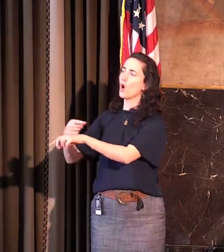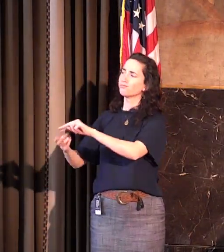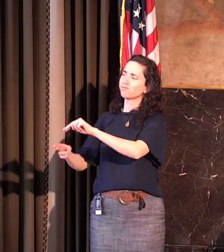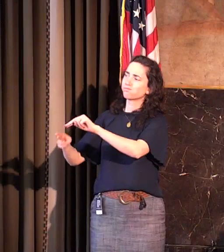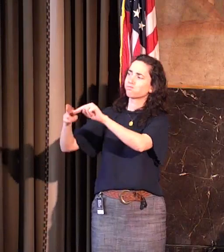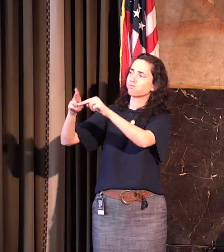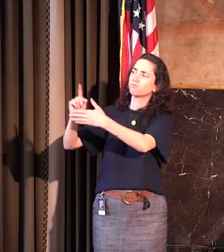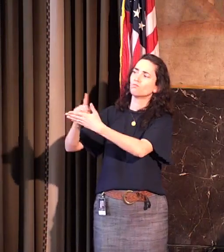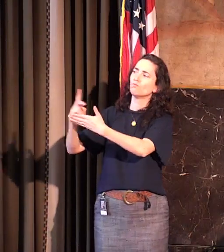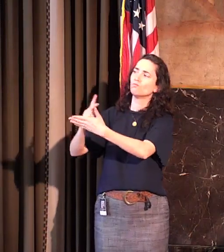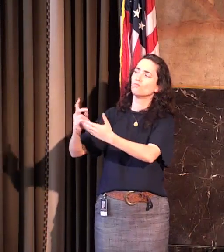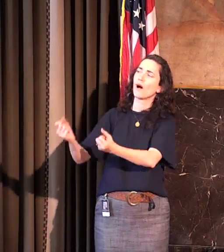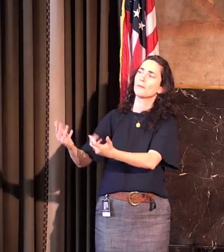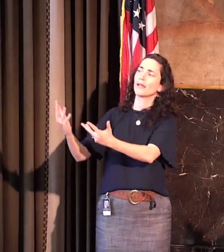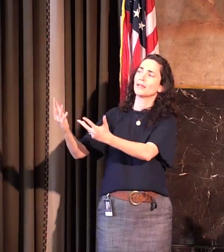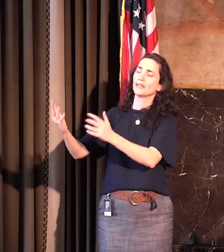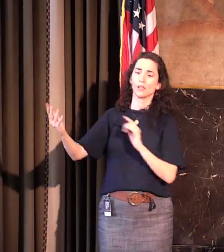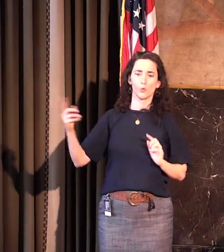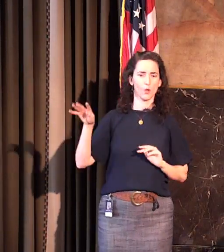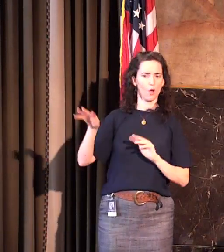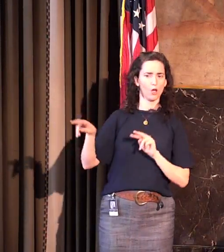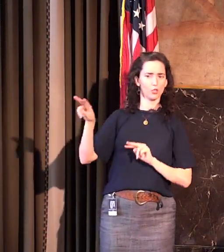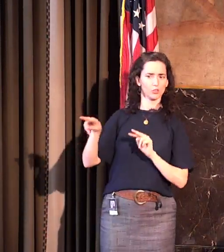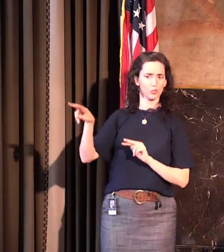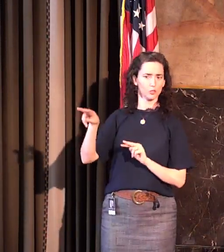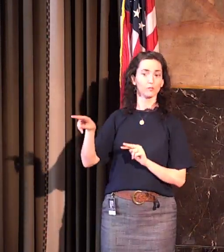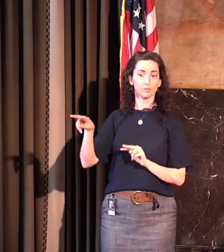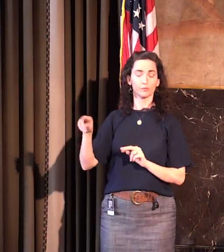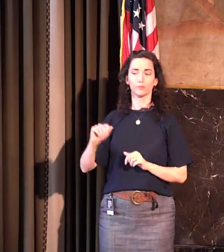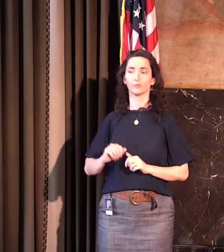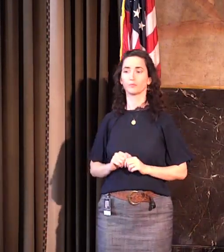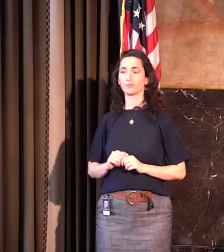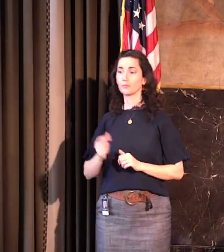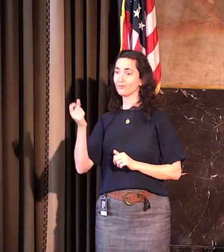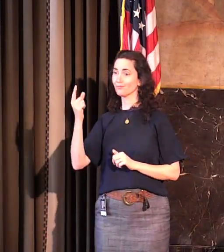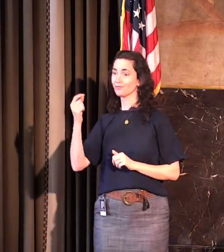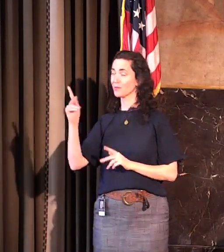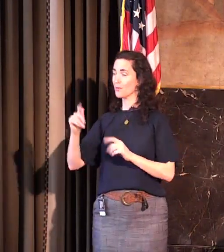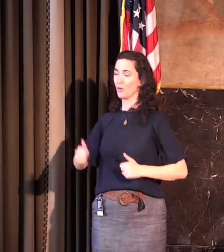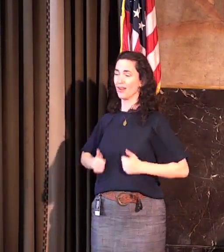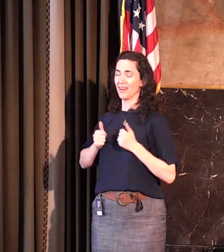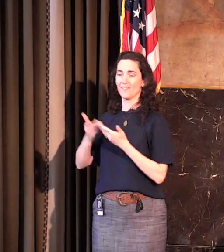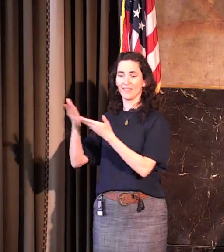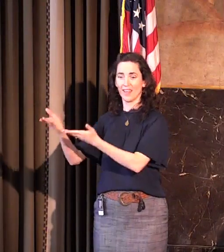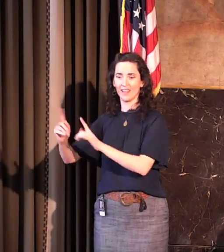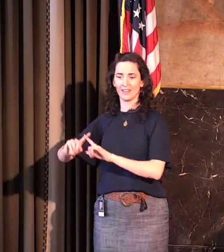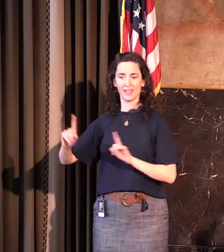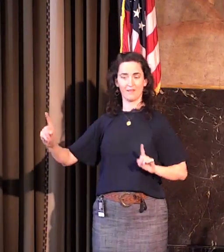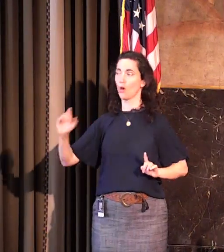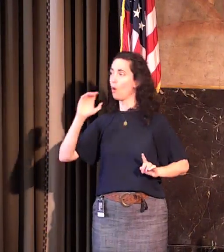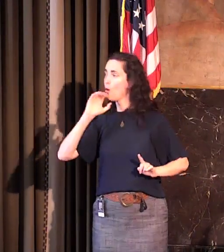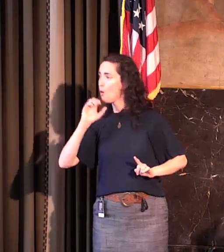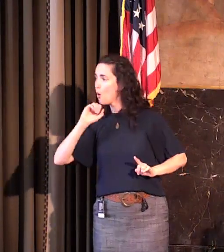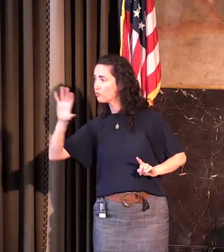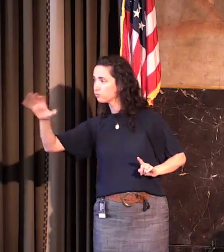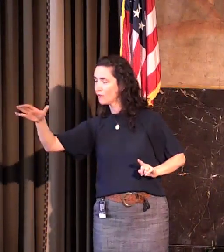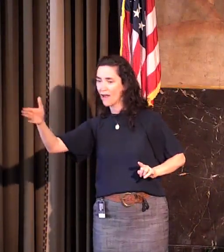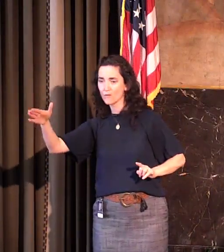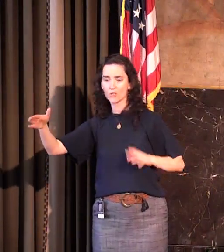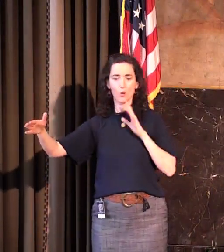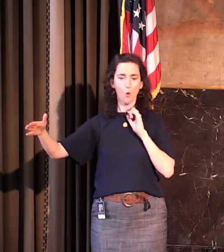those countries that was caused by Omicron. But the demographics are never the same. The level, the age, the comorbid